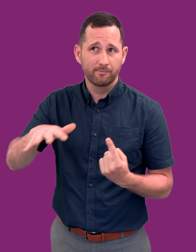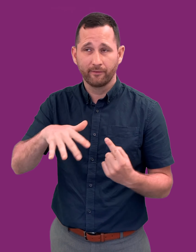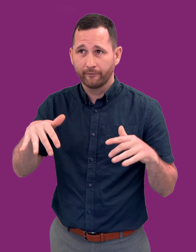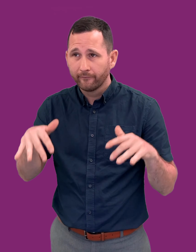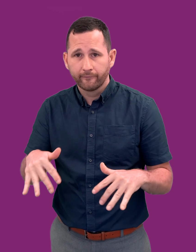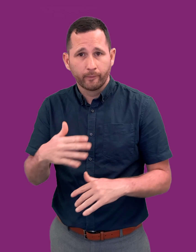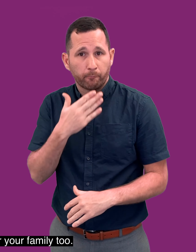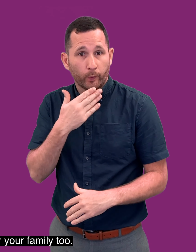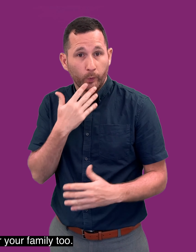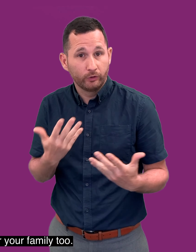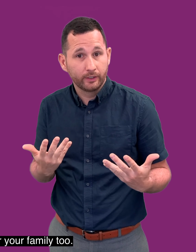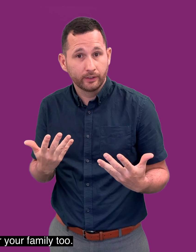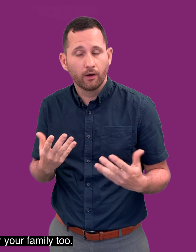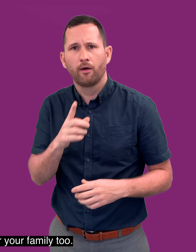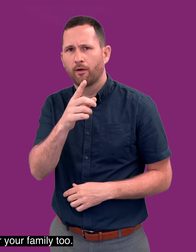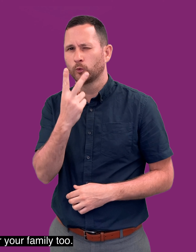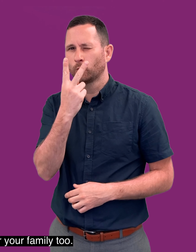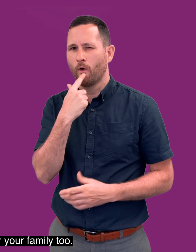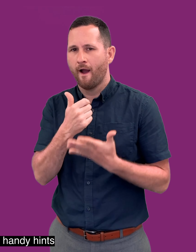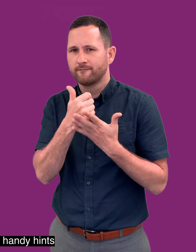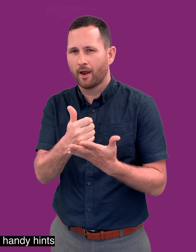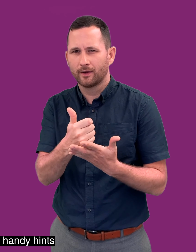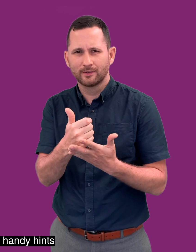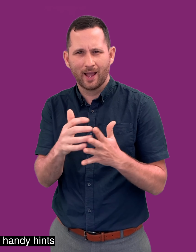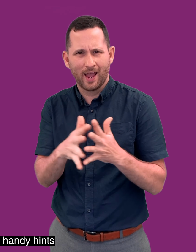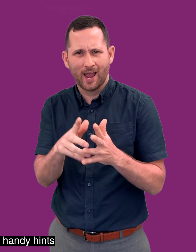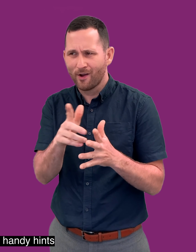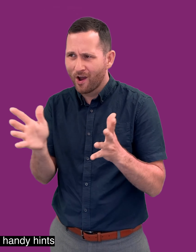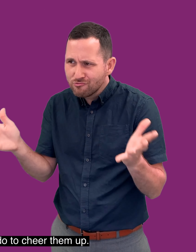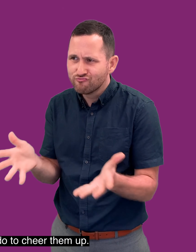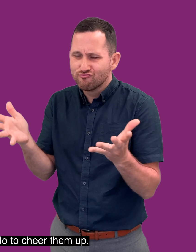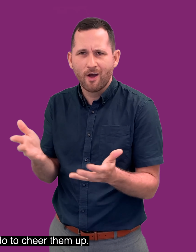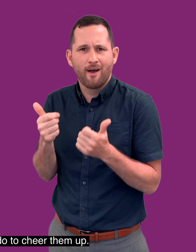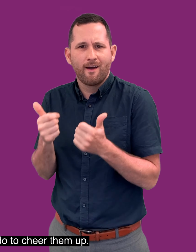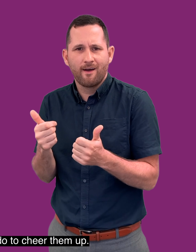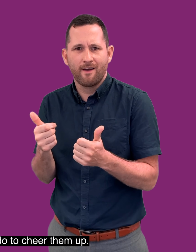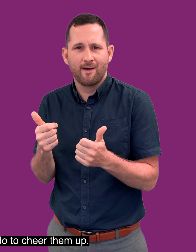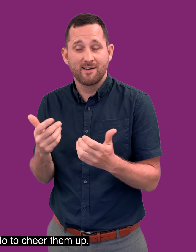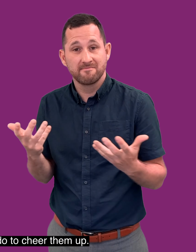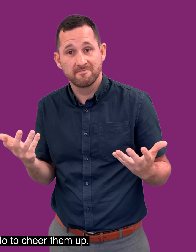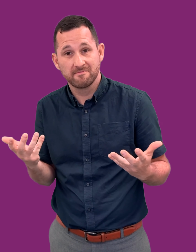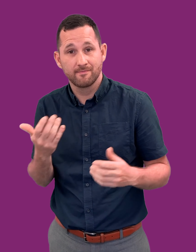It's the same for your family too. Here are 2 handy hints for things you can do to cheer them up.